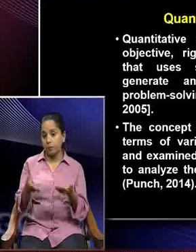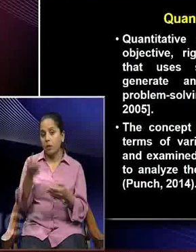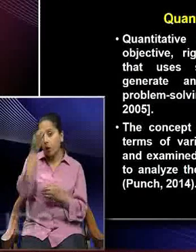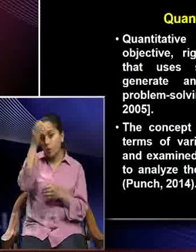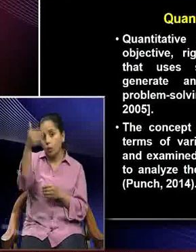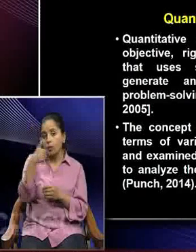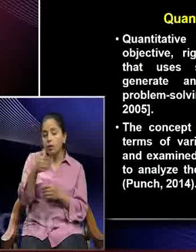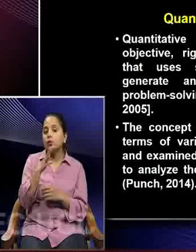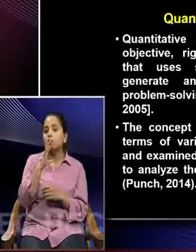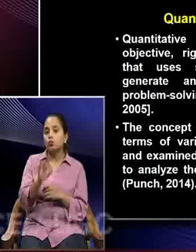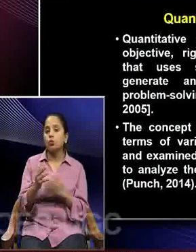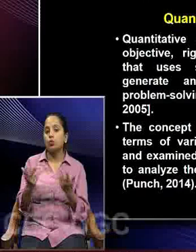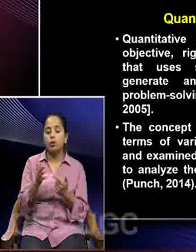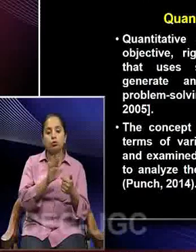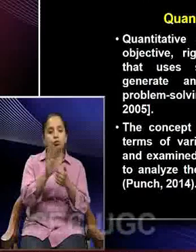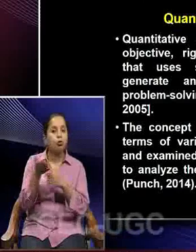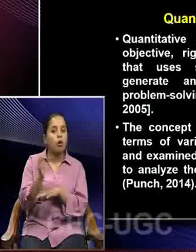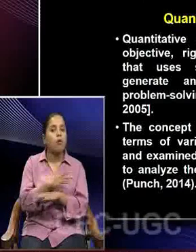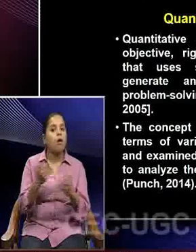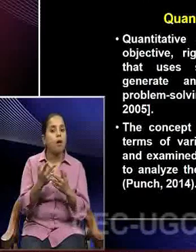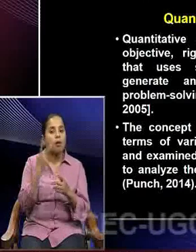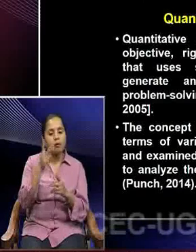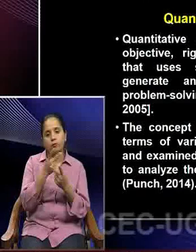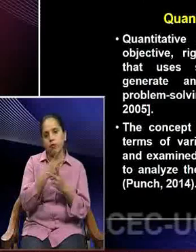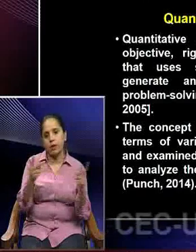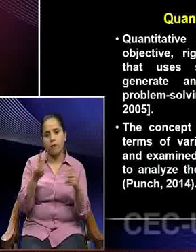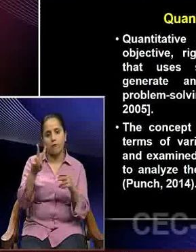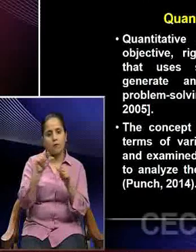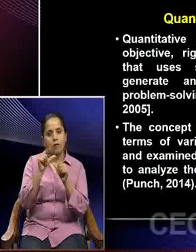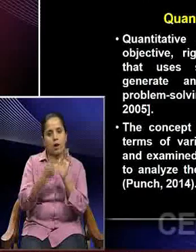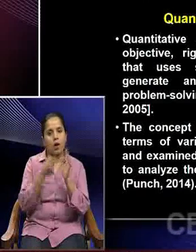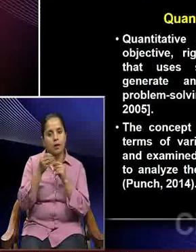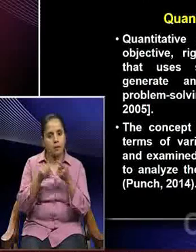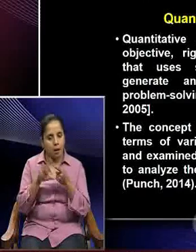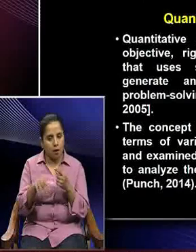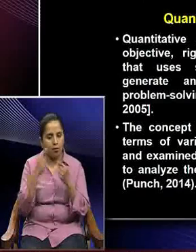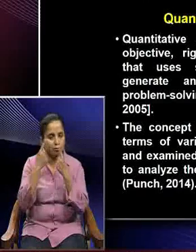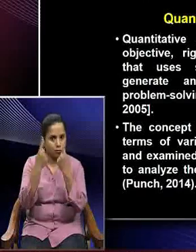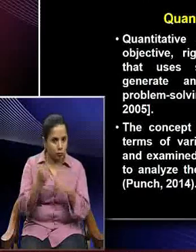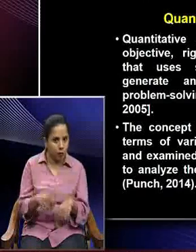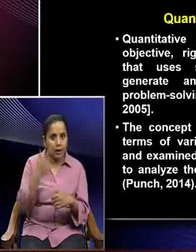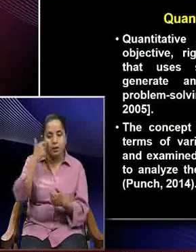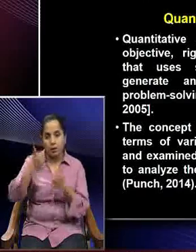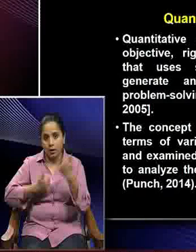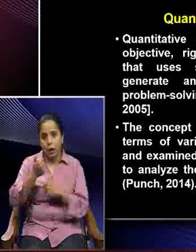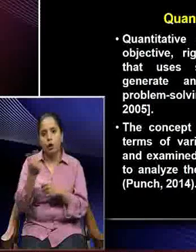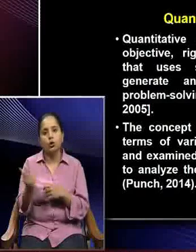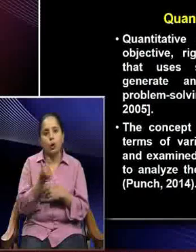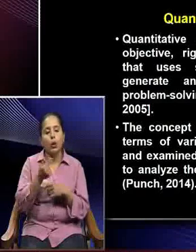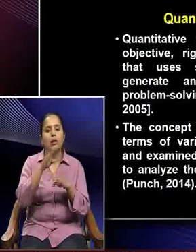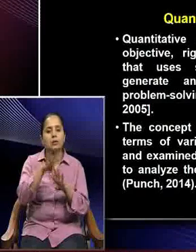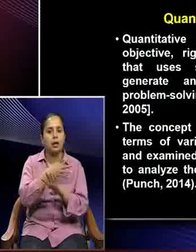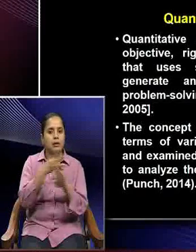of reality is represented in terms of variables which are measured and examined using